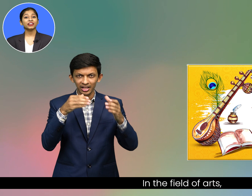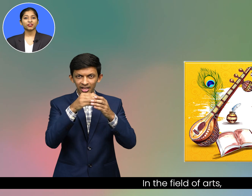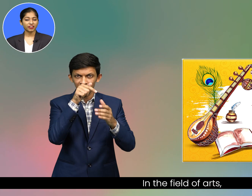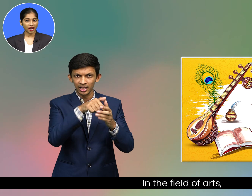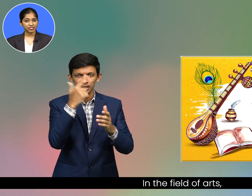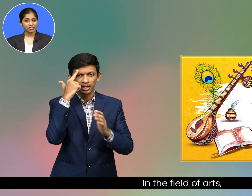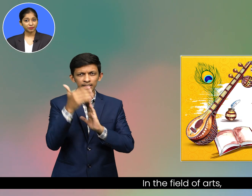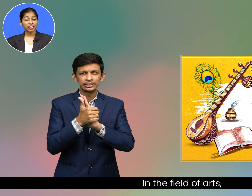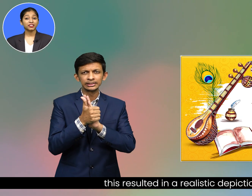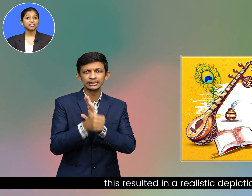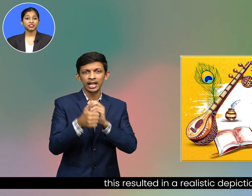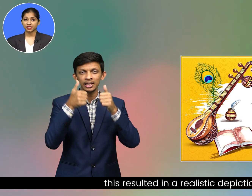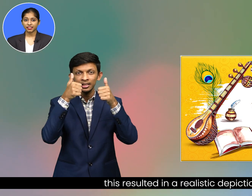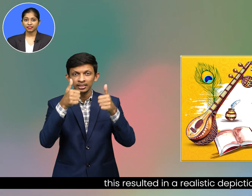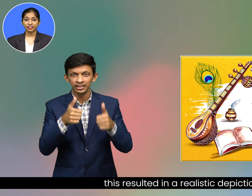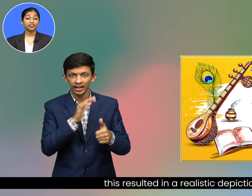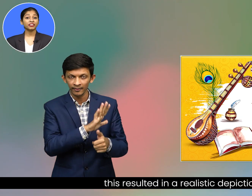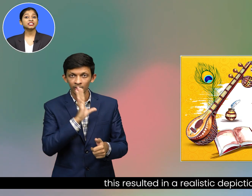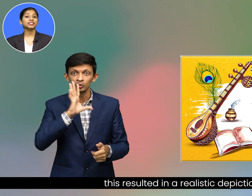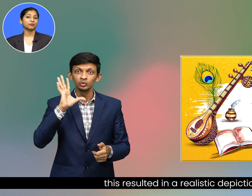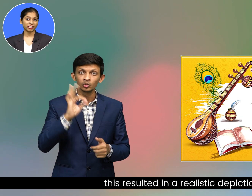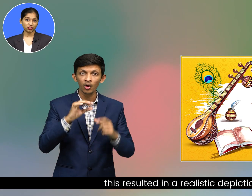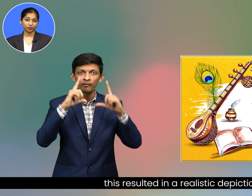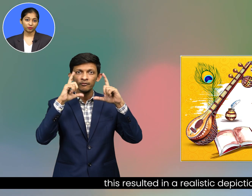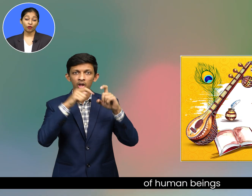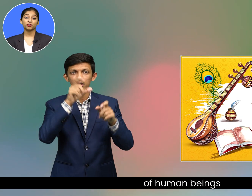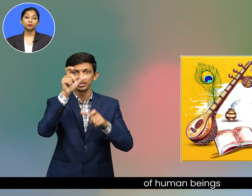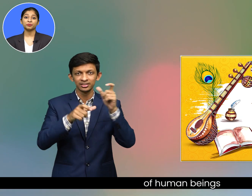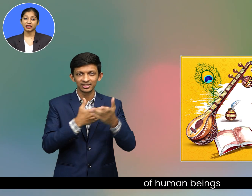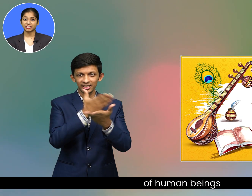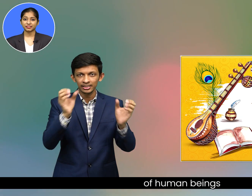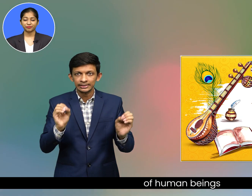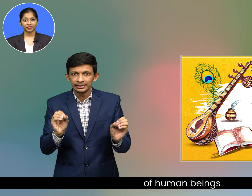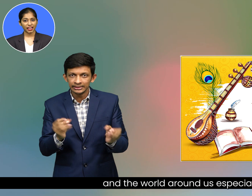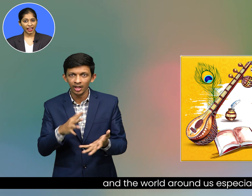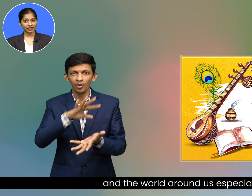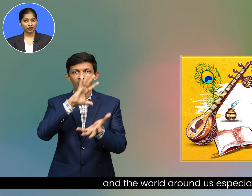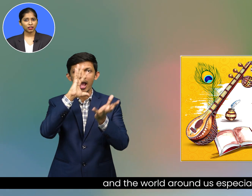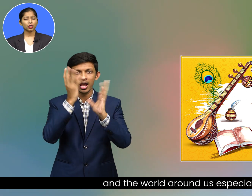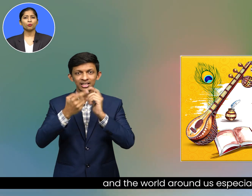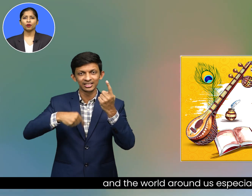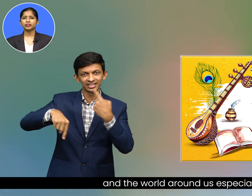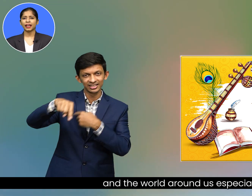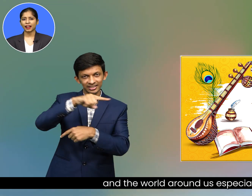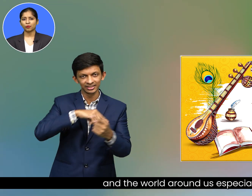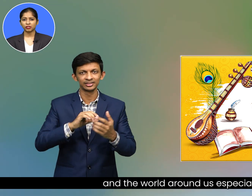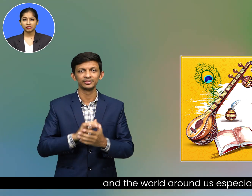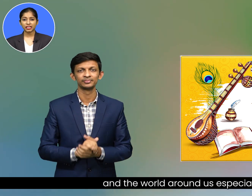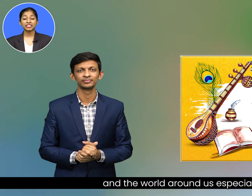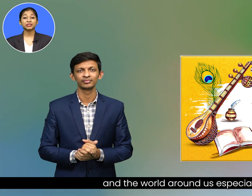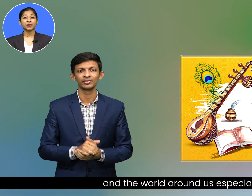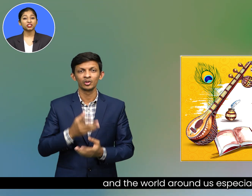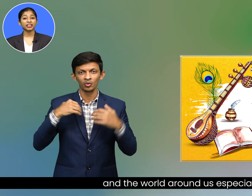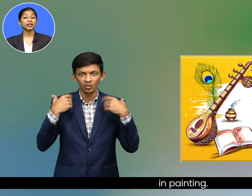In the field of arts, this resulted in a realistic depiction of human beings and the world around